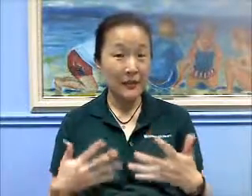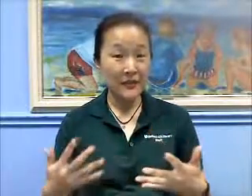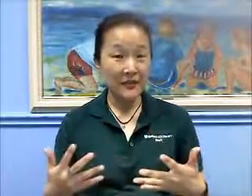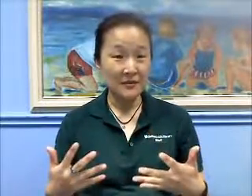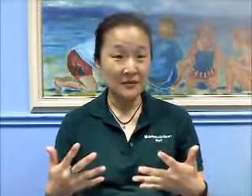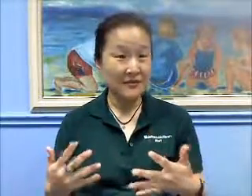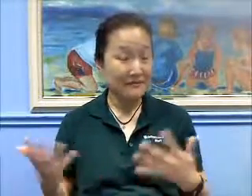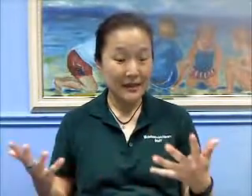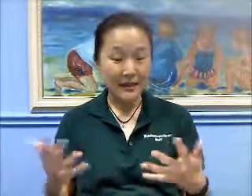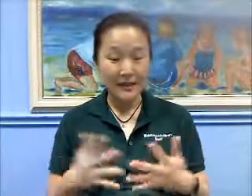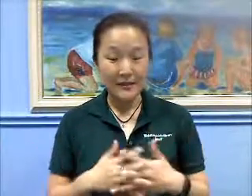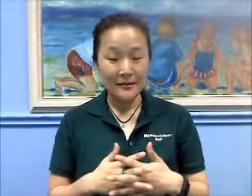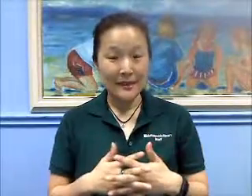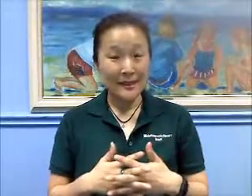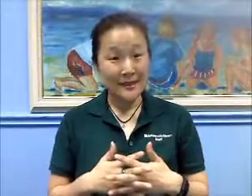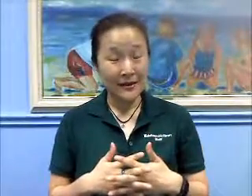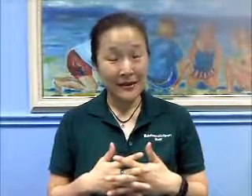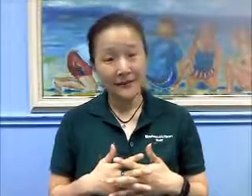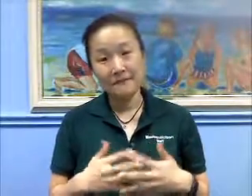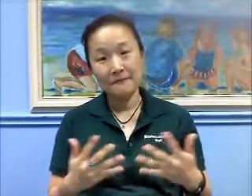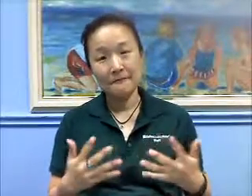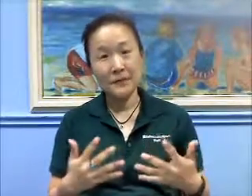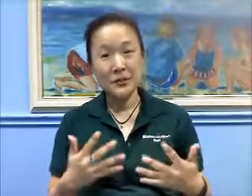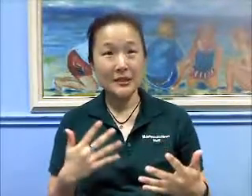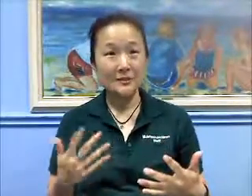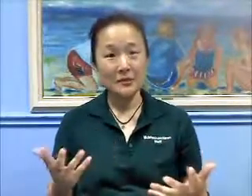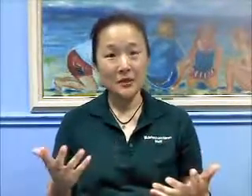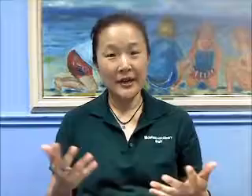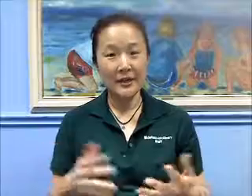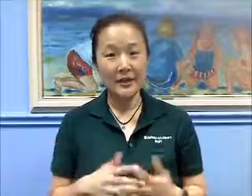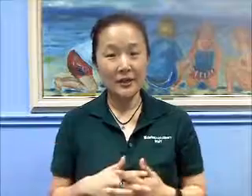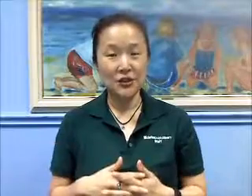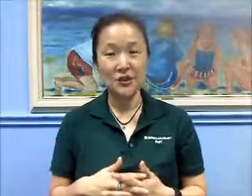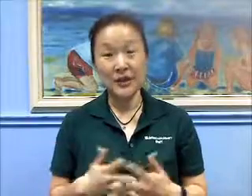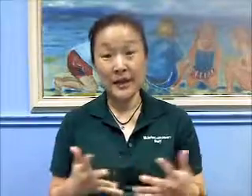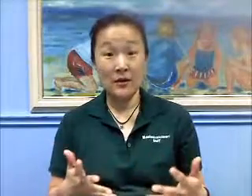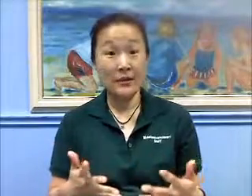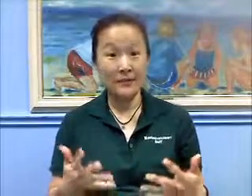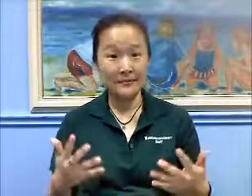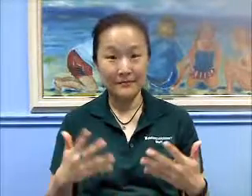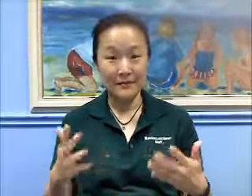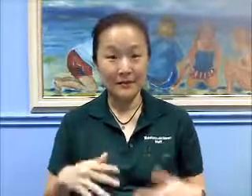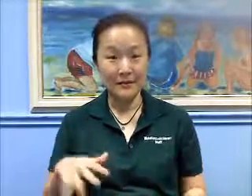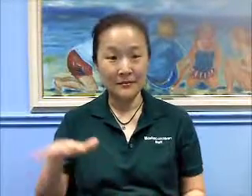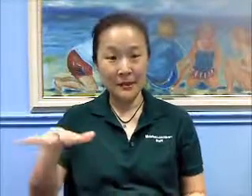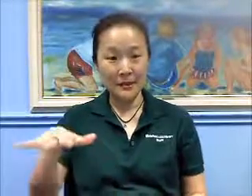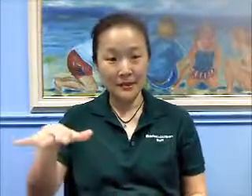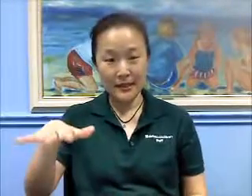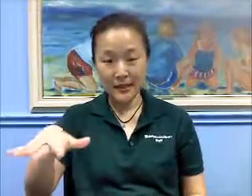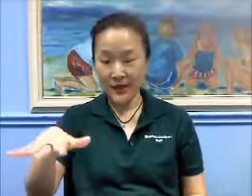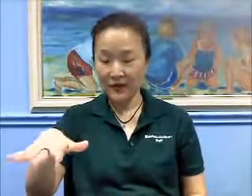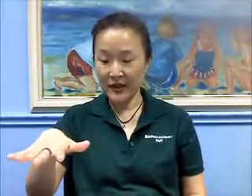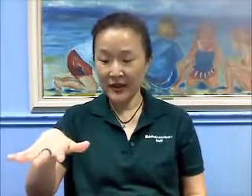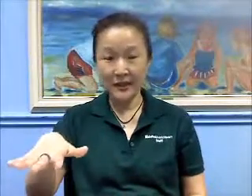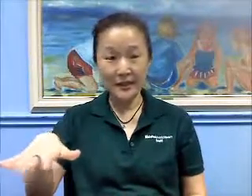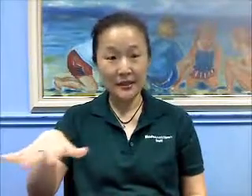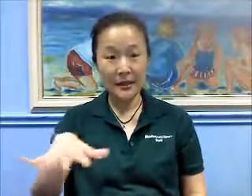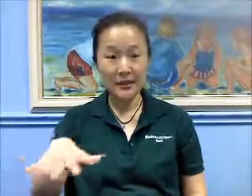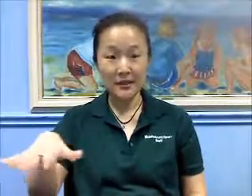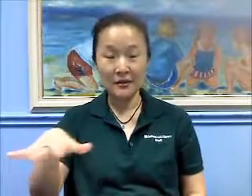couple of verbs. So let's get started. First location is just an area, So you take your hand flat like this, and you circle